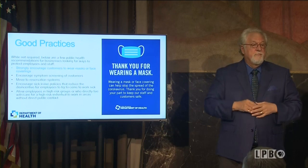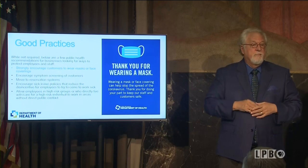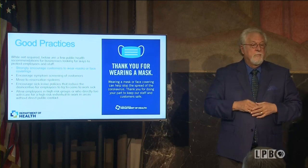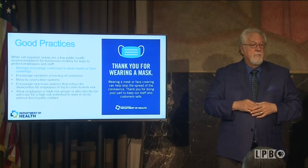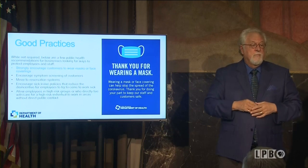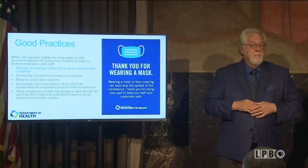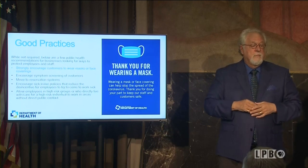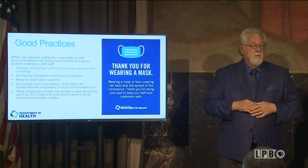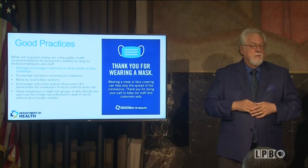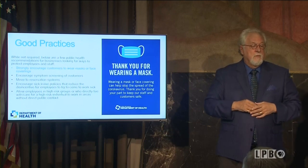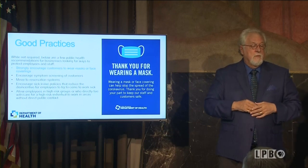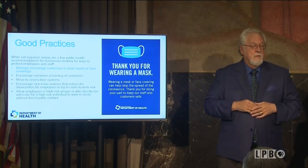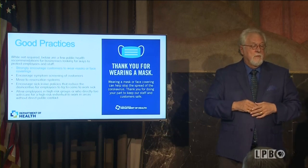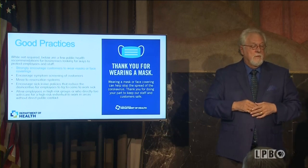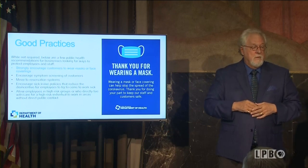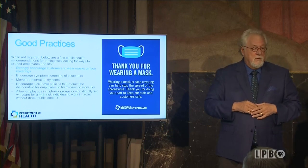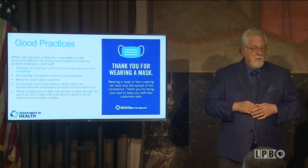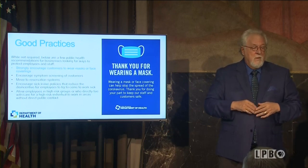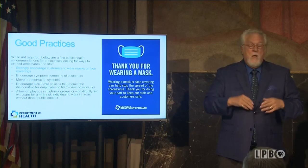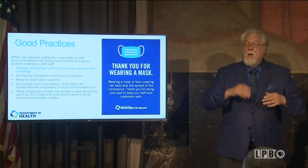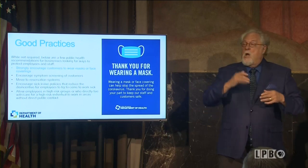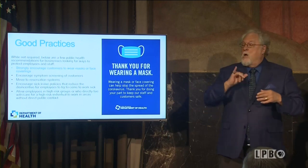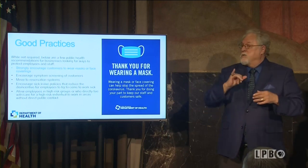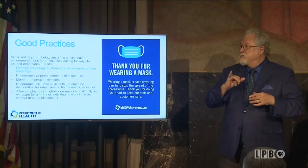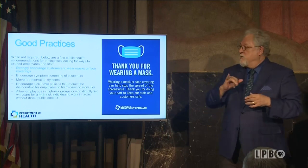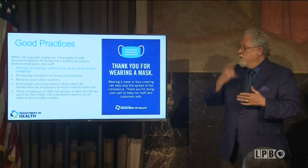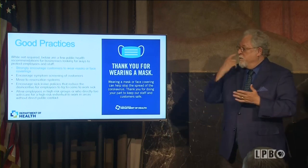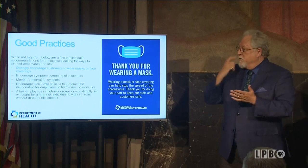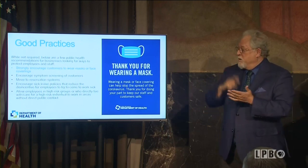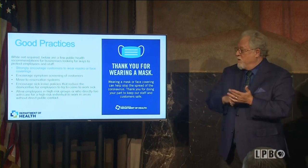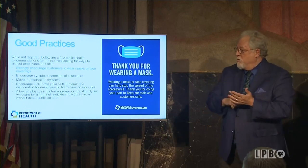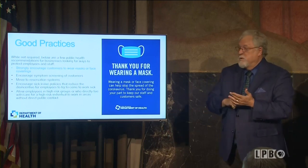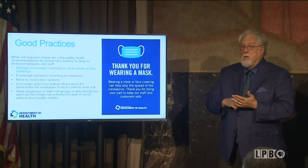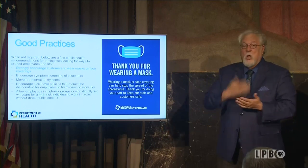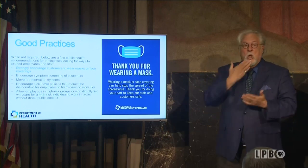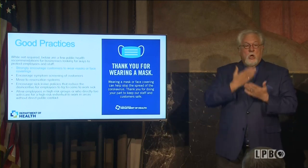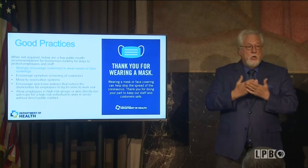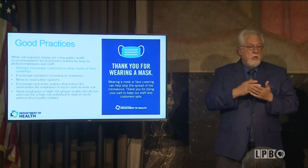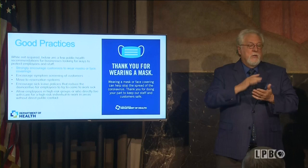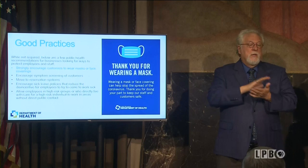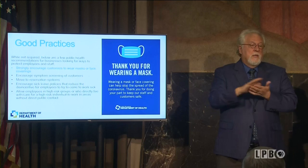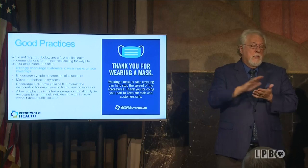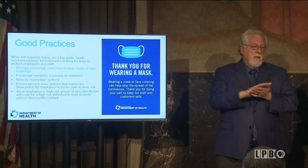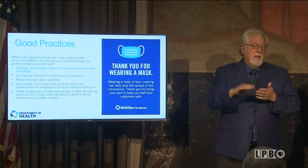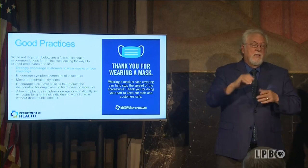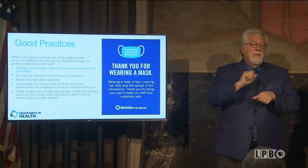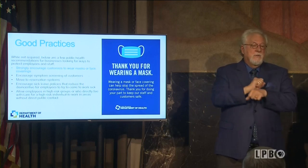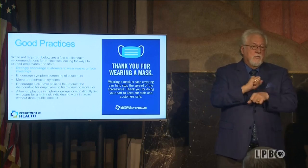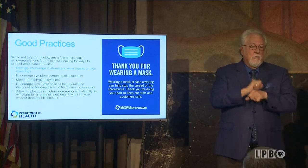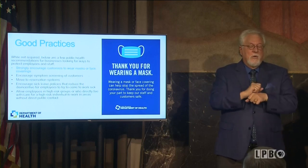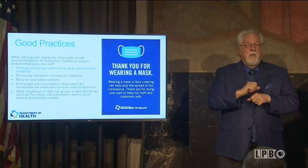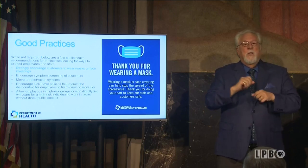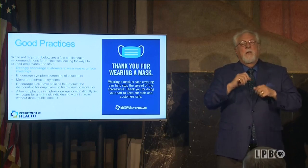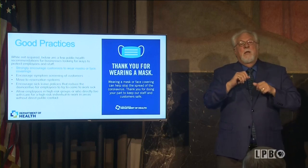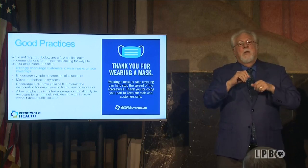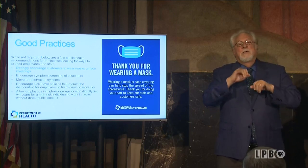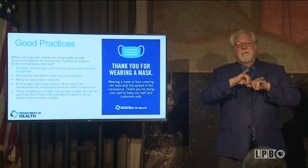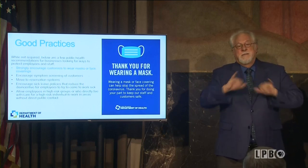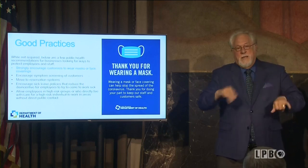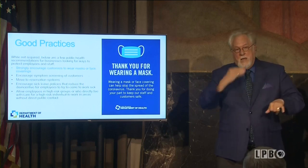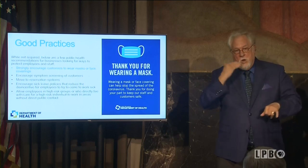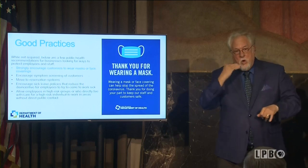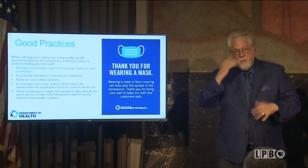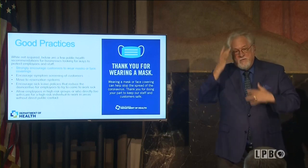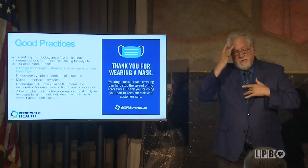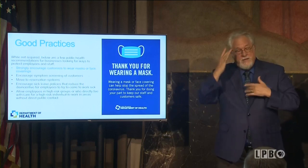the masks. Would also note that all the good hygiene practices that we've talked about before, we need to continue. Stay at home if you're